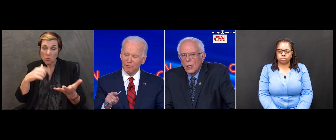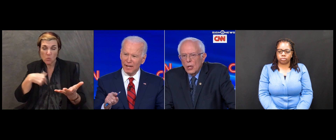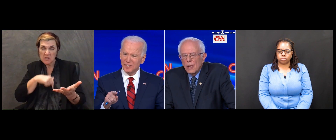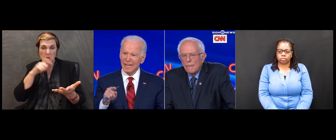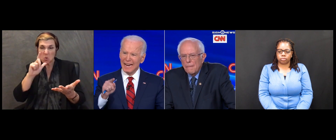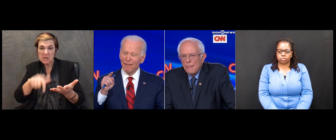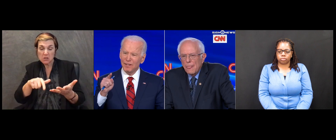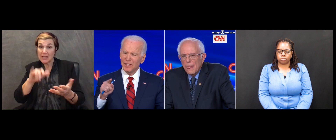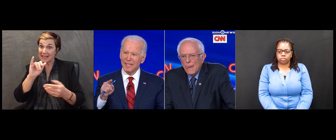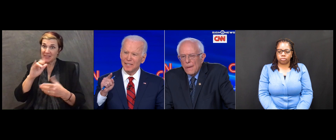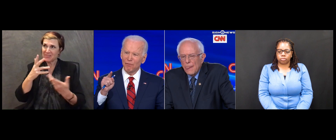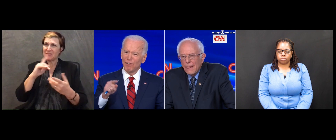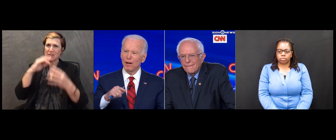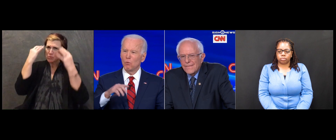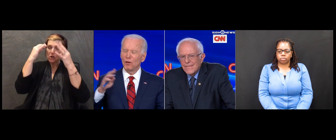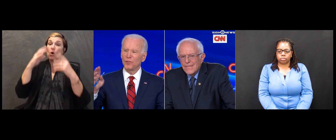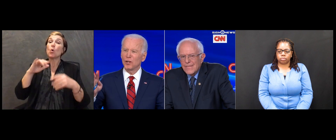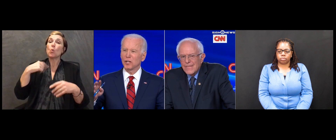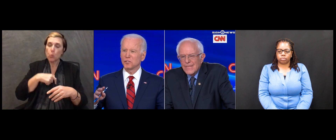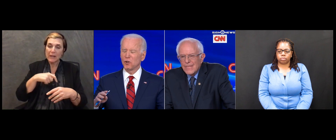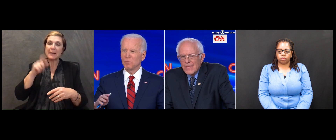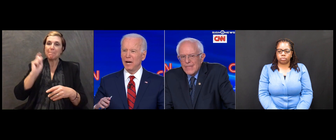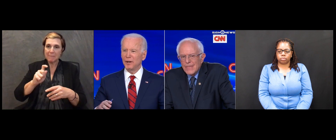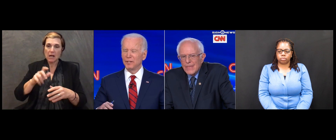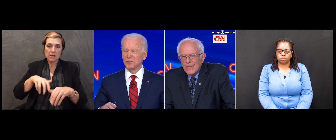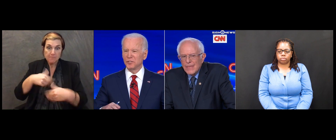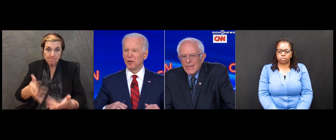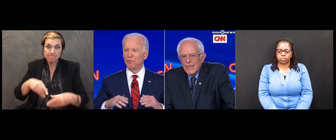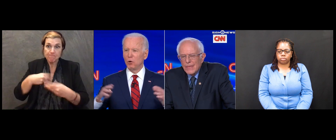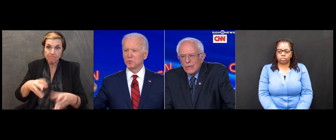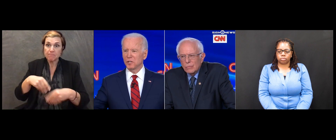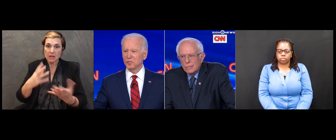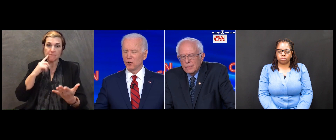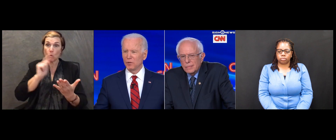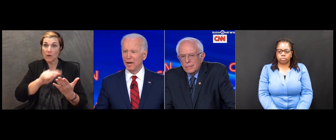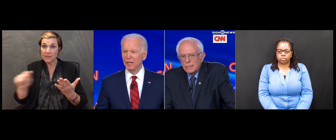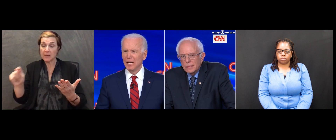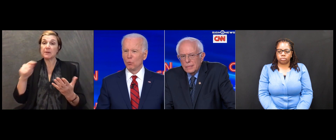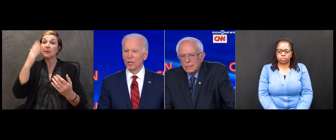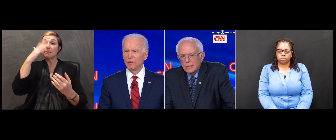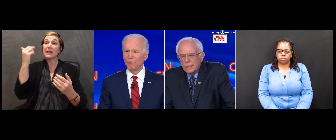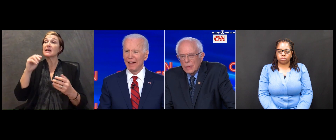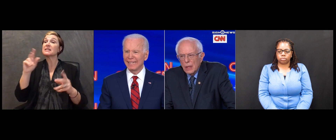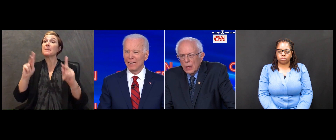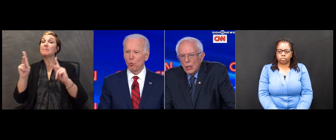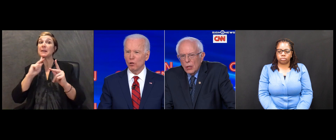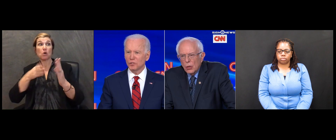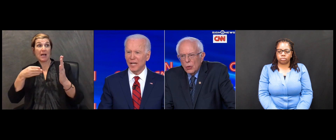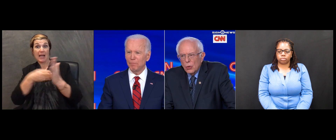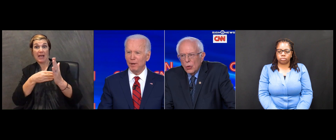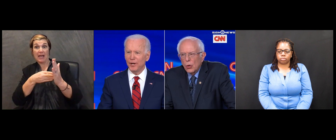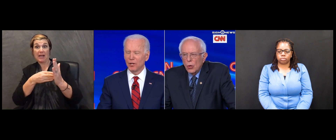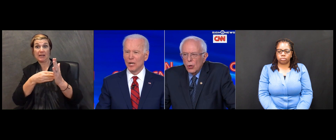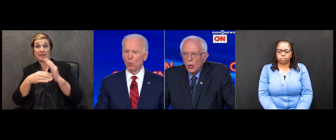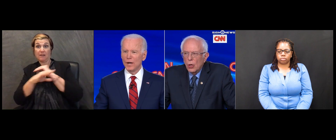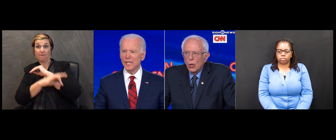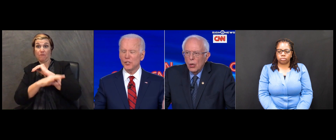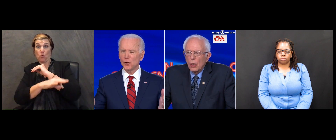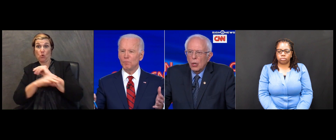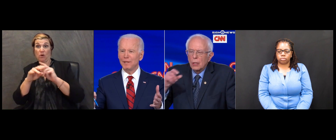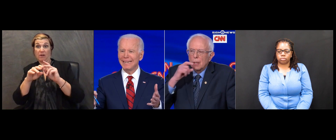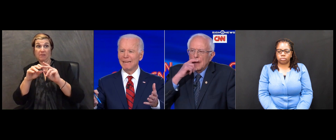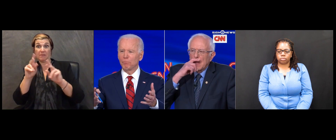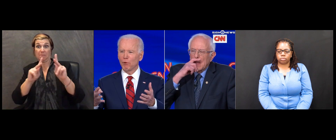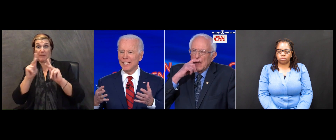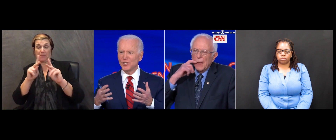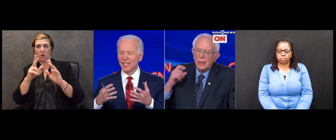not invest, everything that the very wealthy are concerned about and the xenophobes are concerned about will, in fact, get worse, not better. We